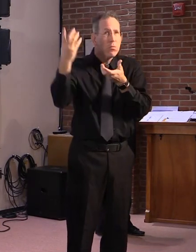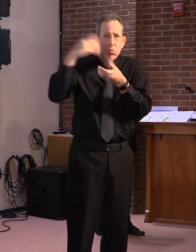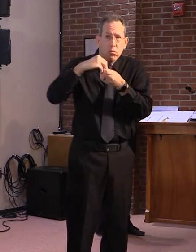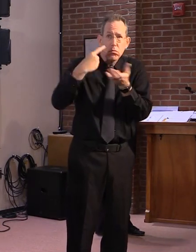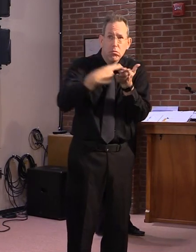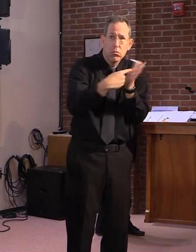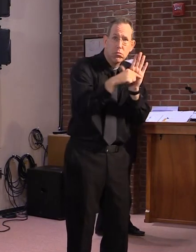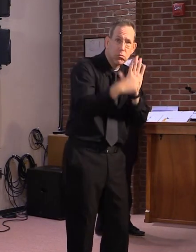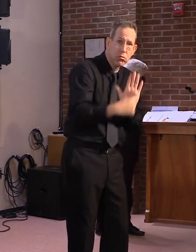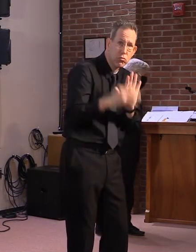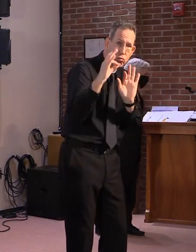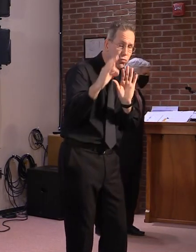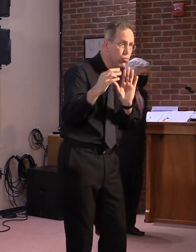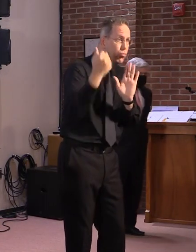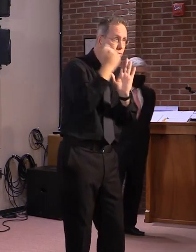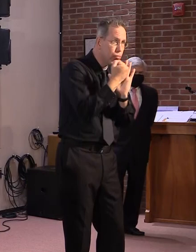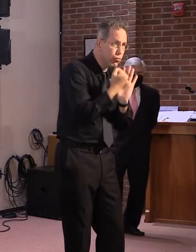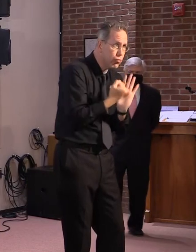Thank you.